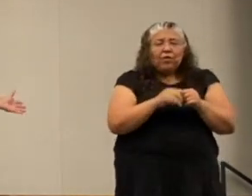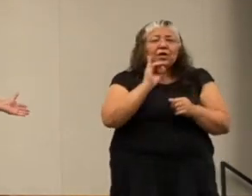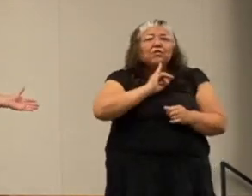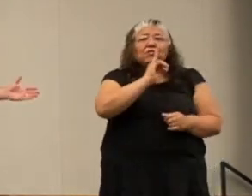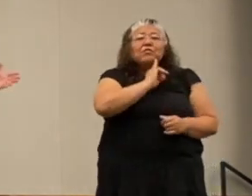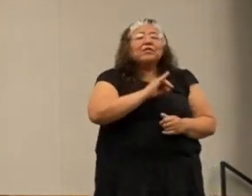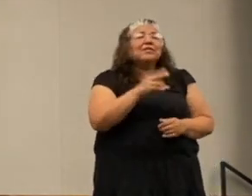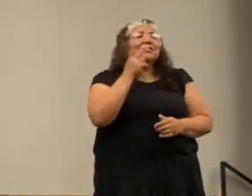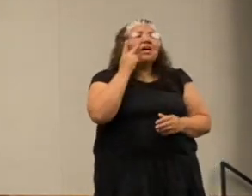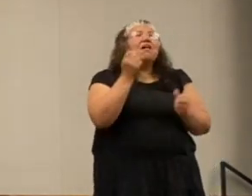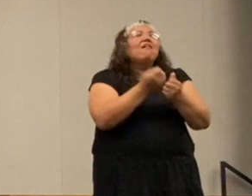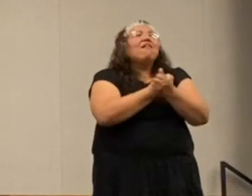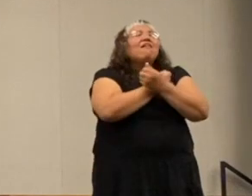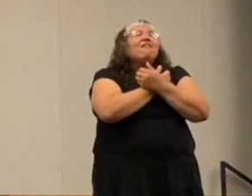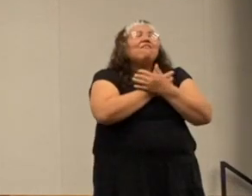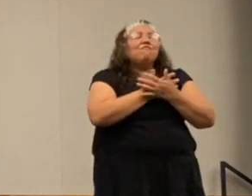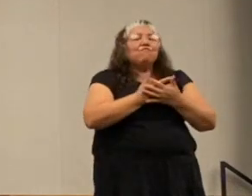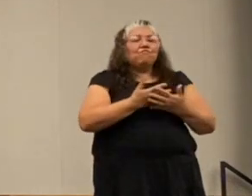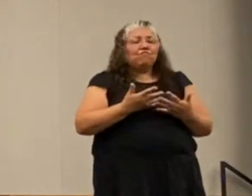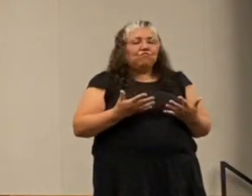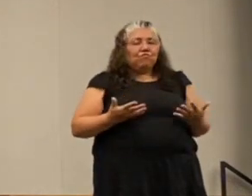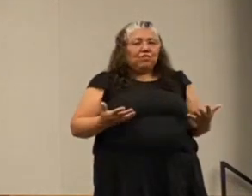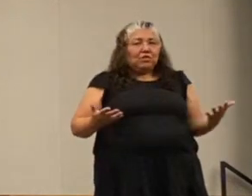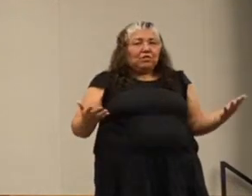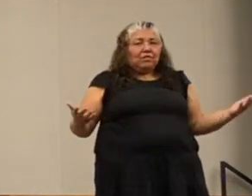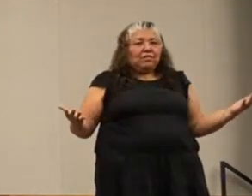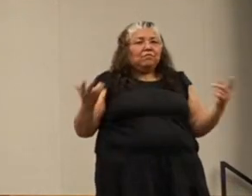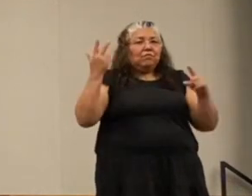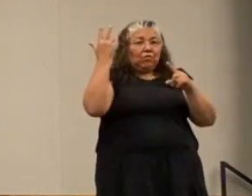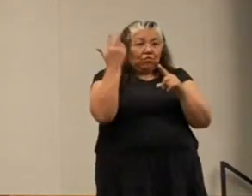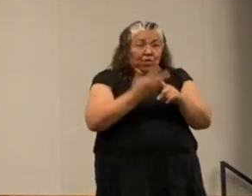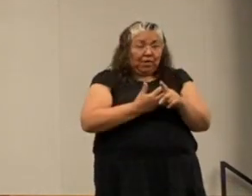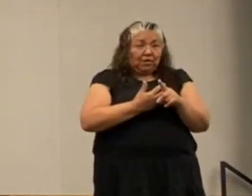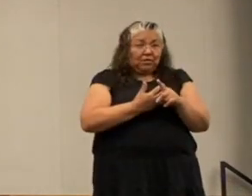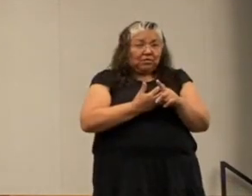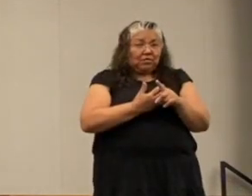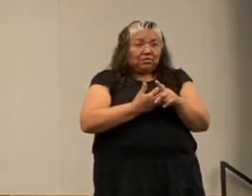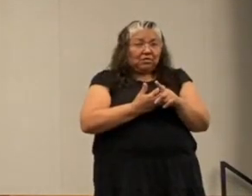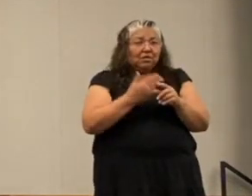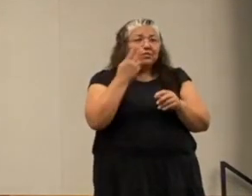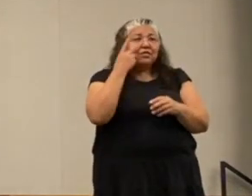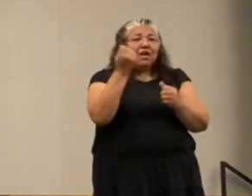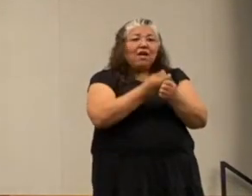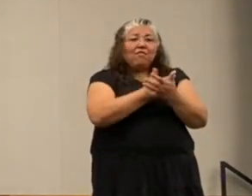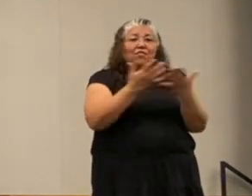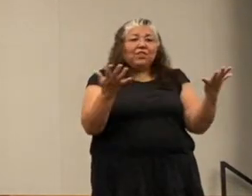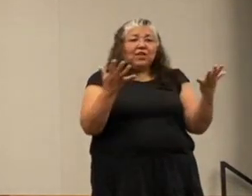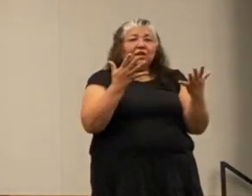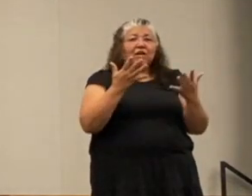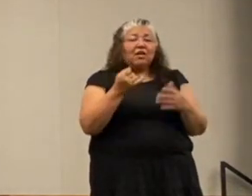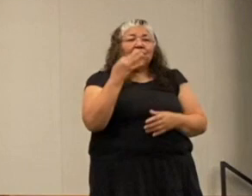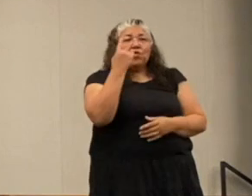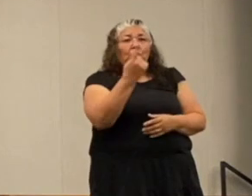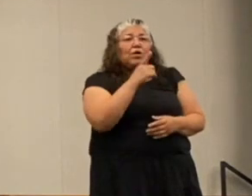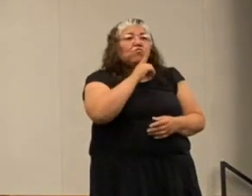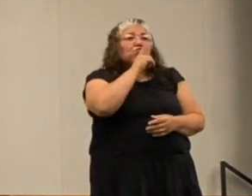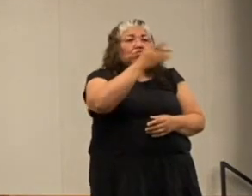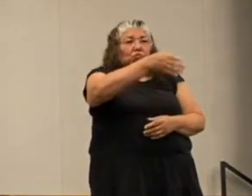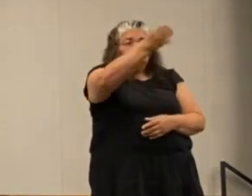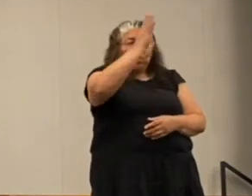saw everything for 3 months, saw everything of the one true